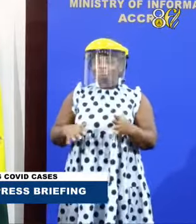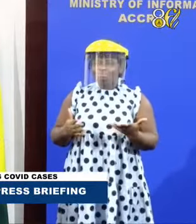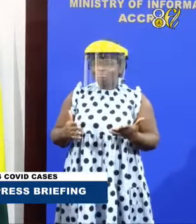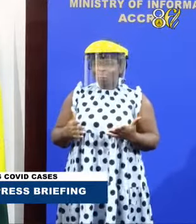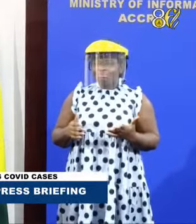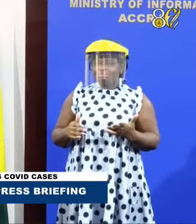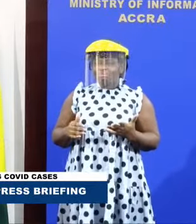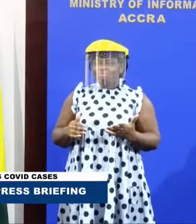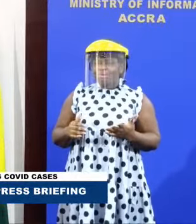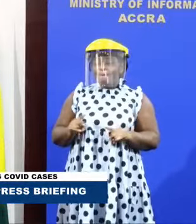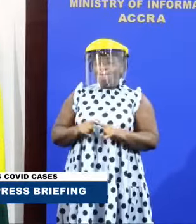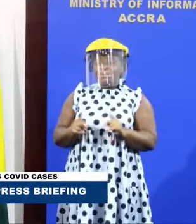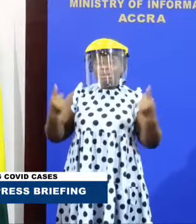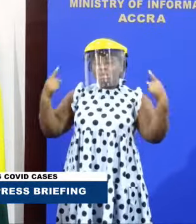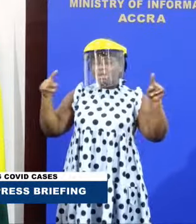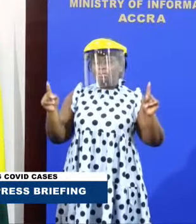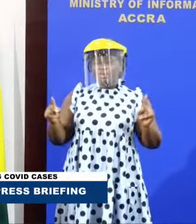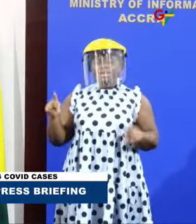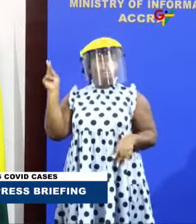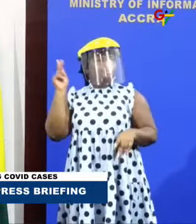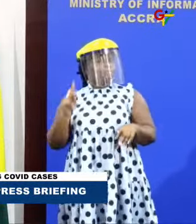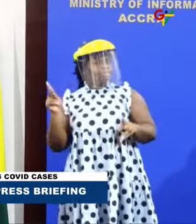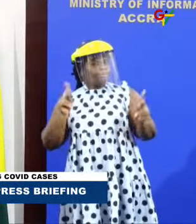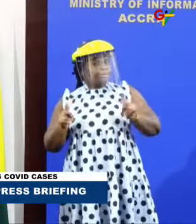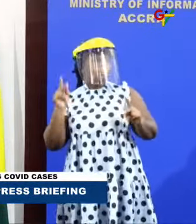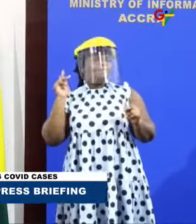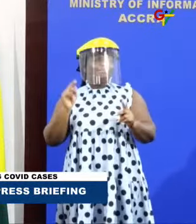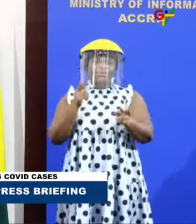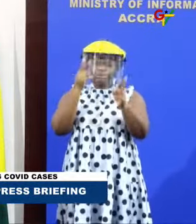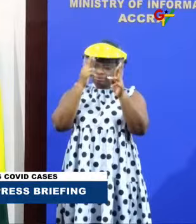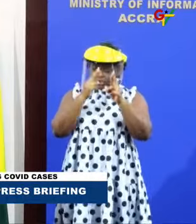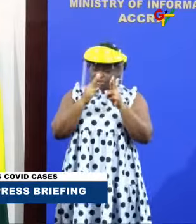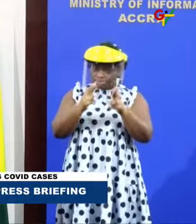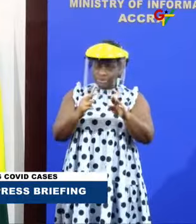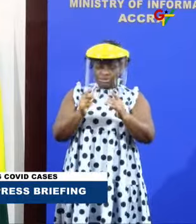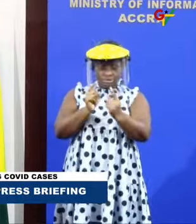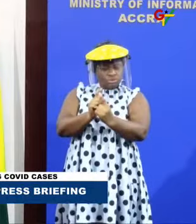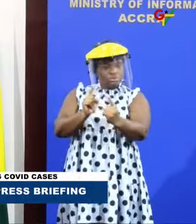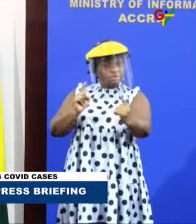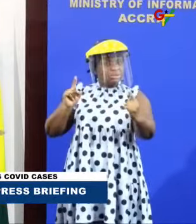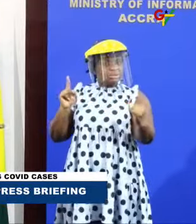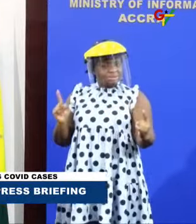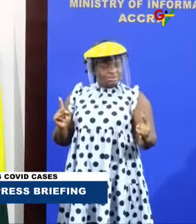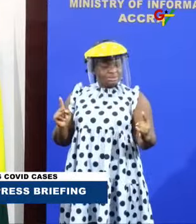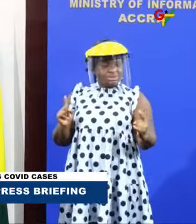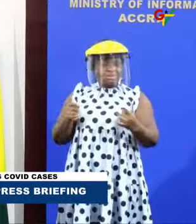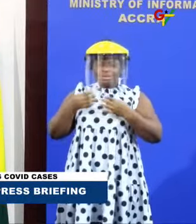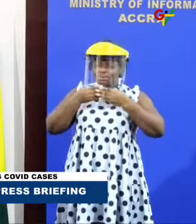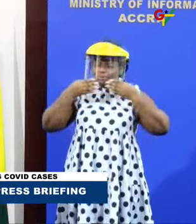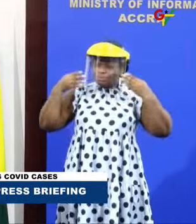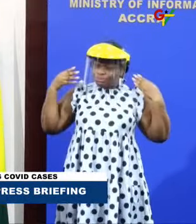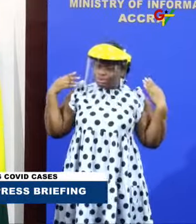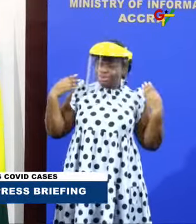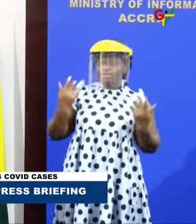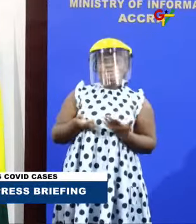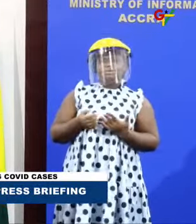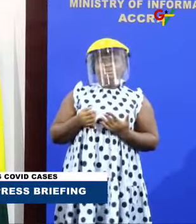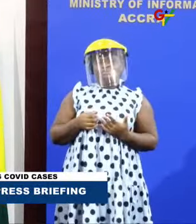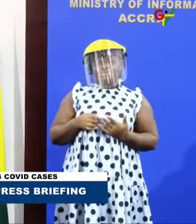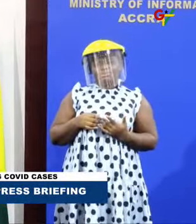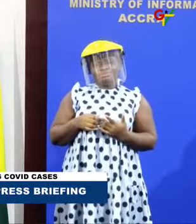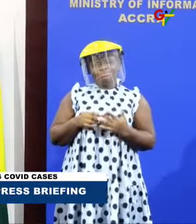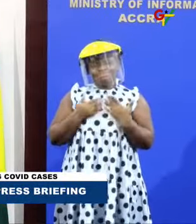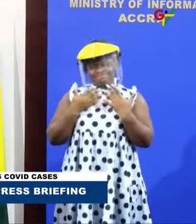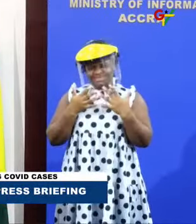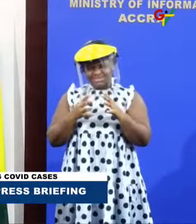thing. But when it's happening, people must be able to respect the social distancing and wear their PPEs. Thank you very much,